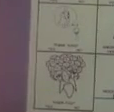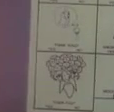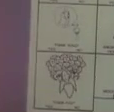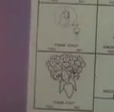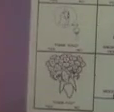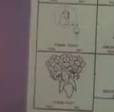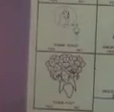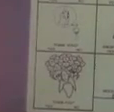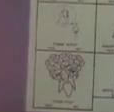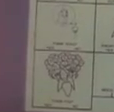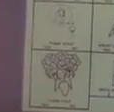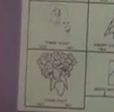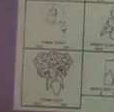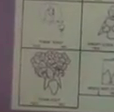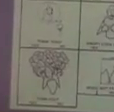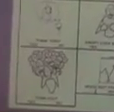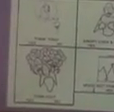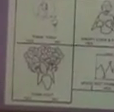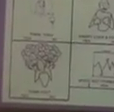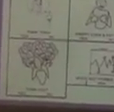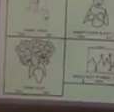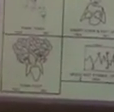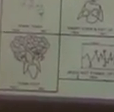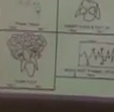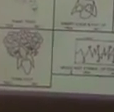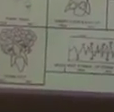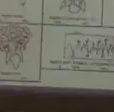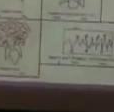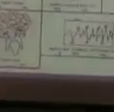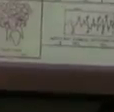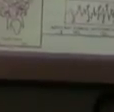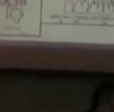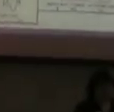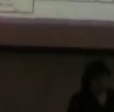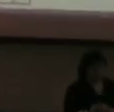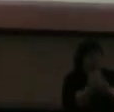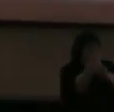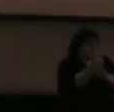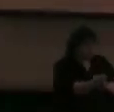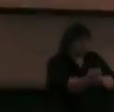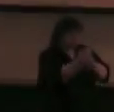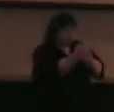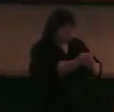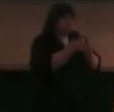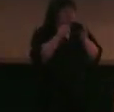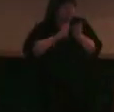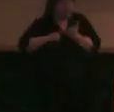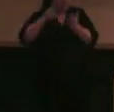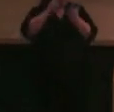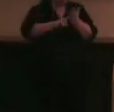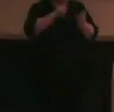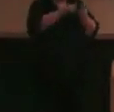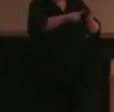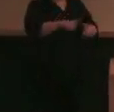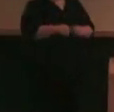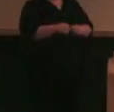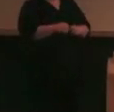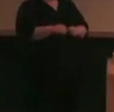And it's not just a one-time thing. Sometimes we work with the patients more frequently than that as well. Oh,